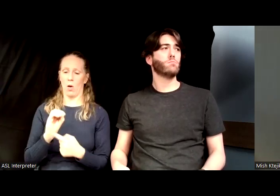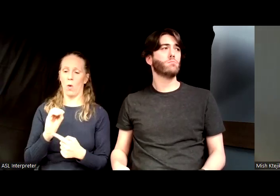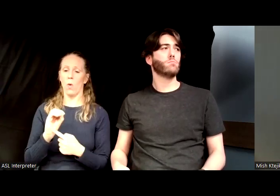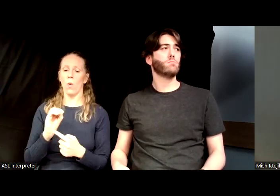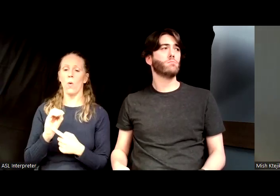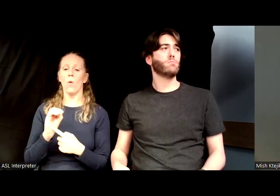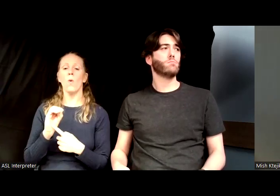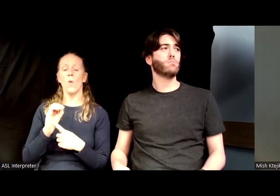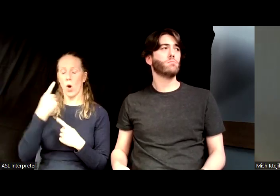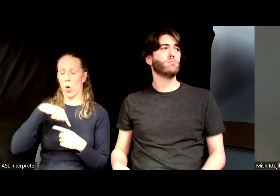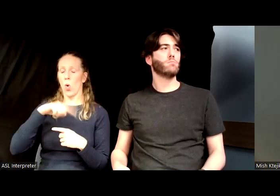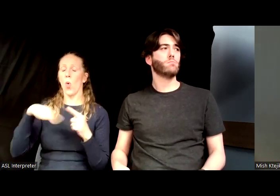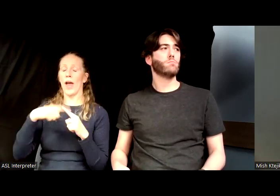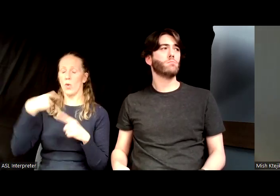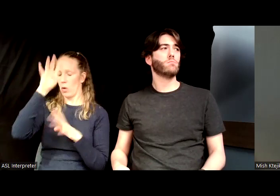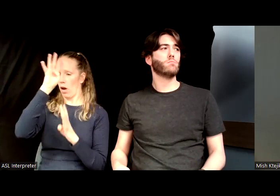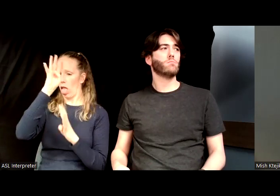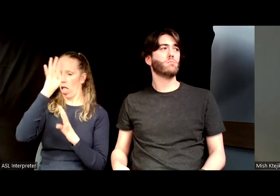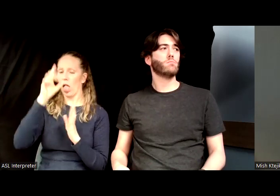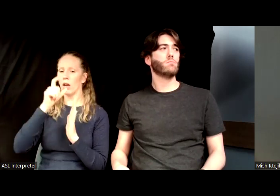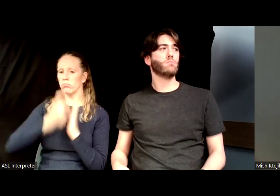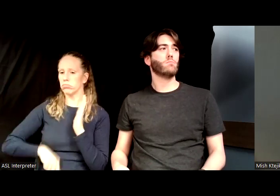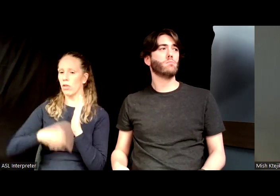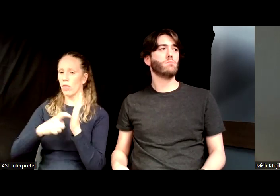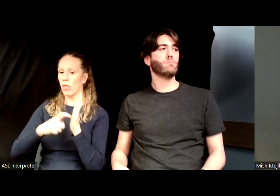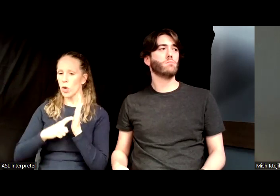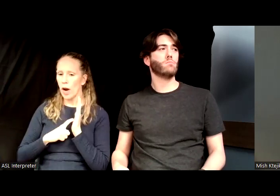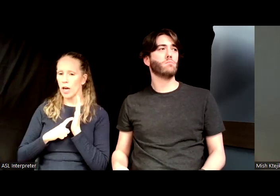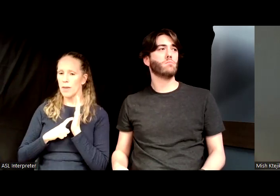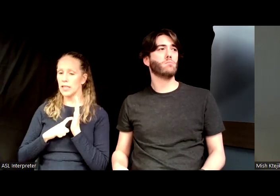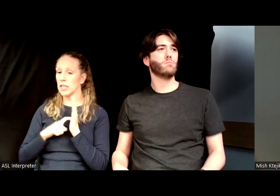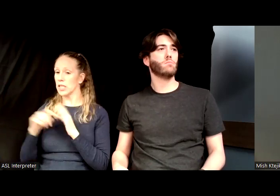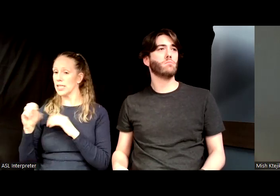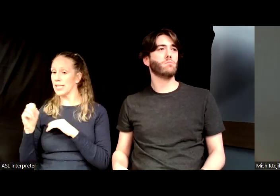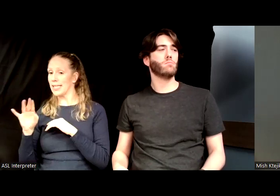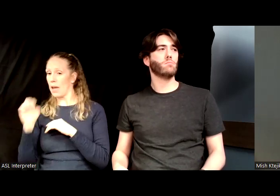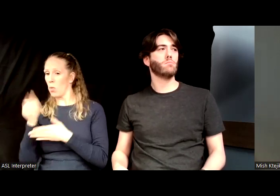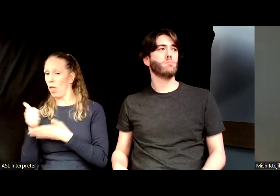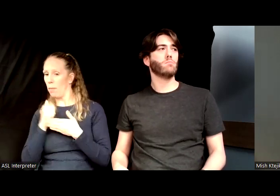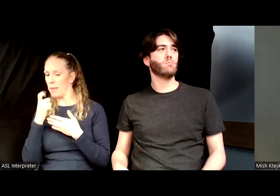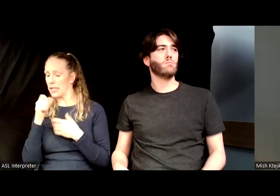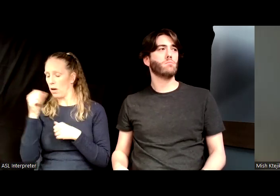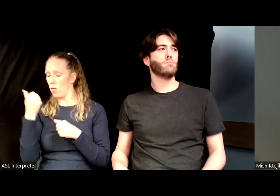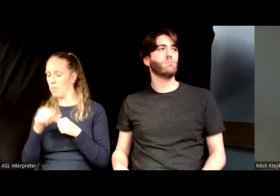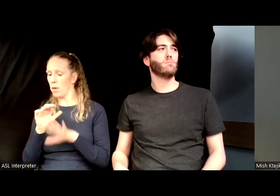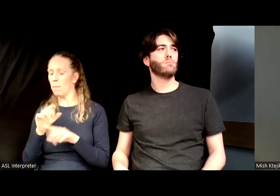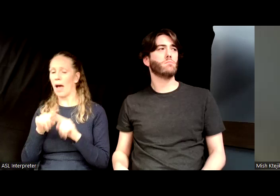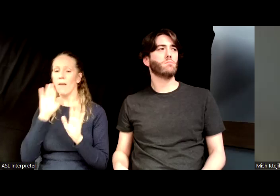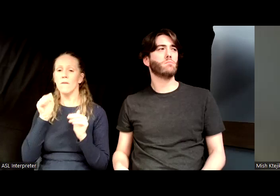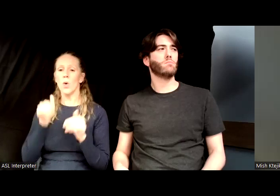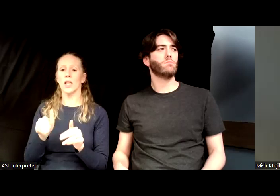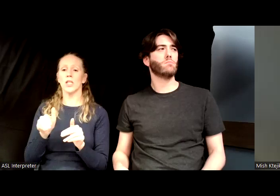team, my memory may not be serving me well. The focus was on capturing